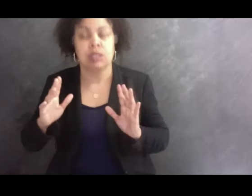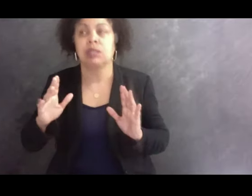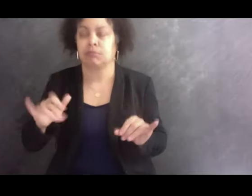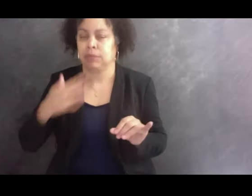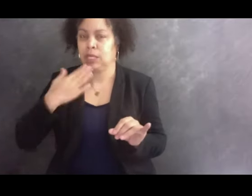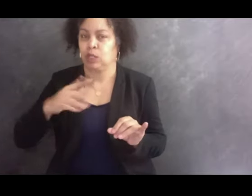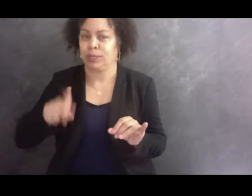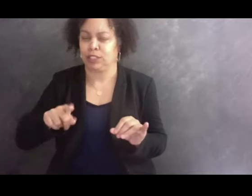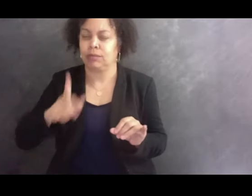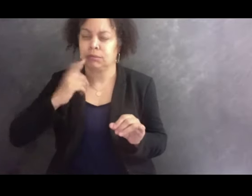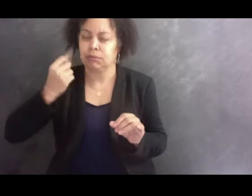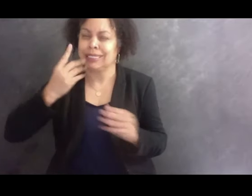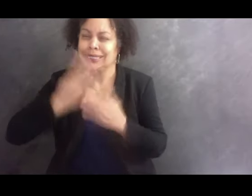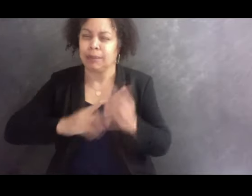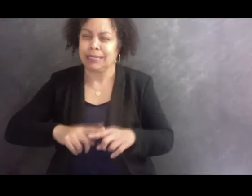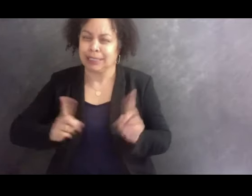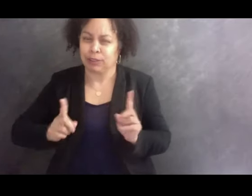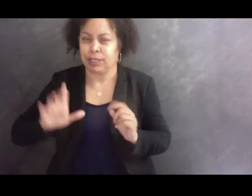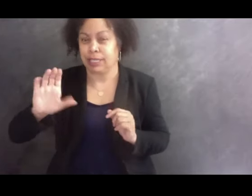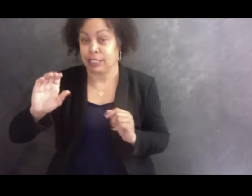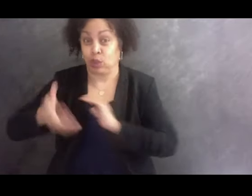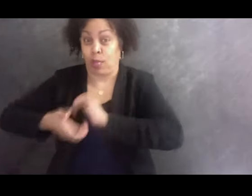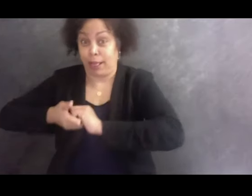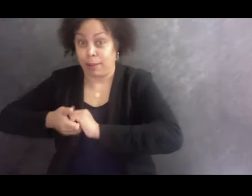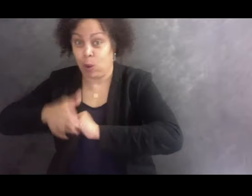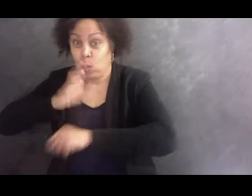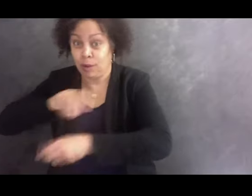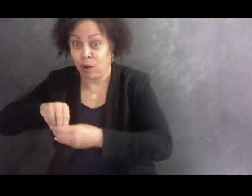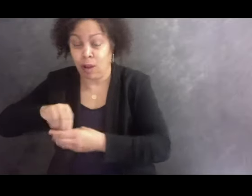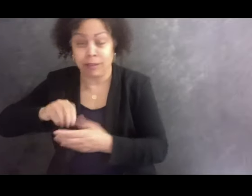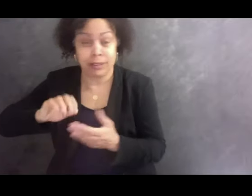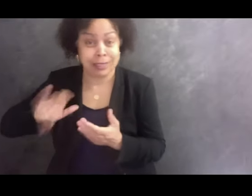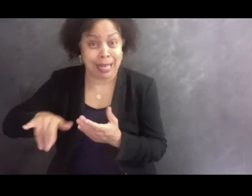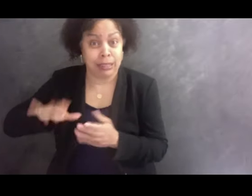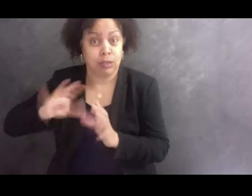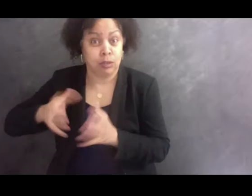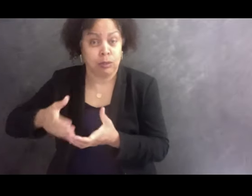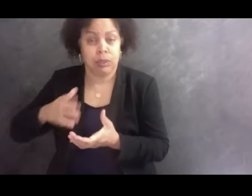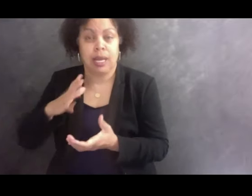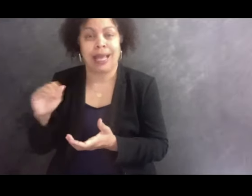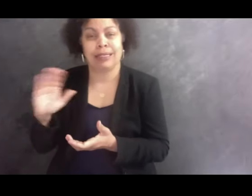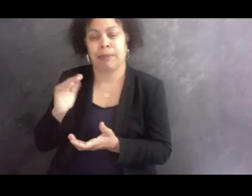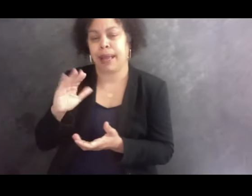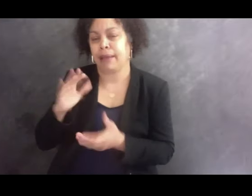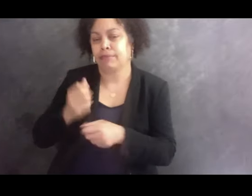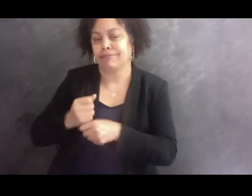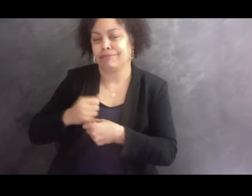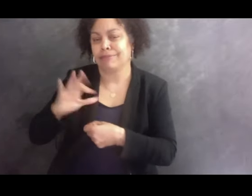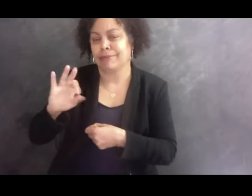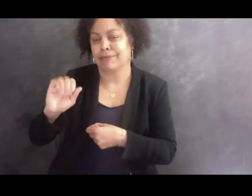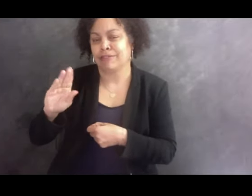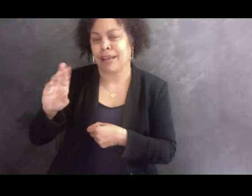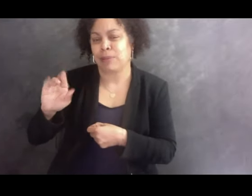of the differences between who is a collaborator versus perhaps a fabricator on a project.